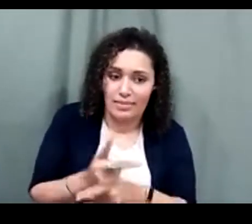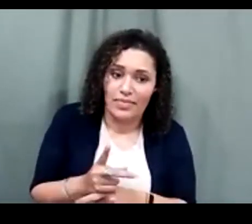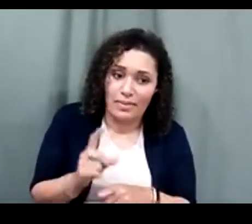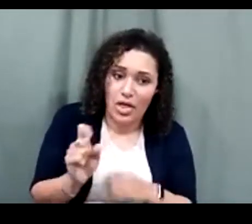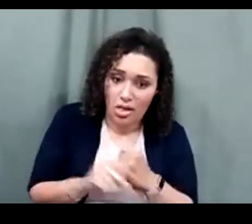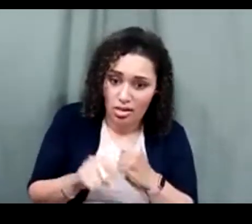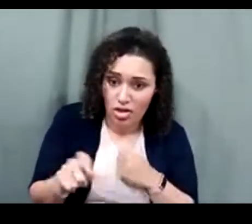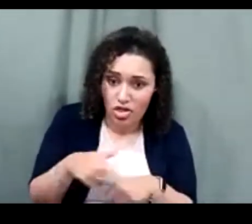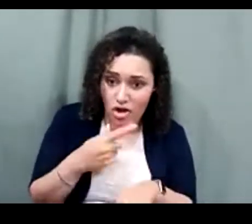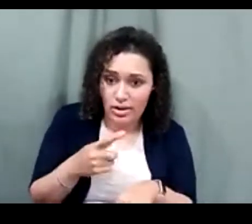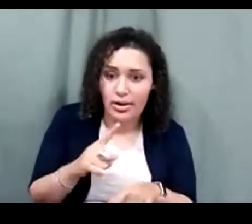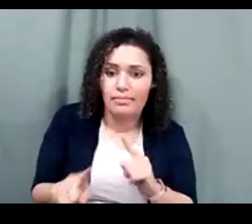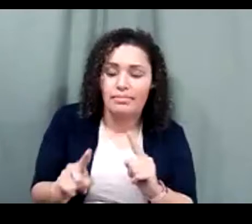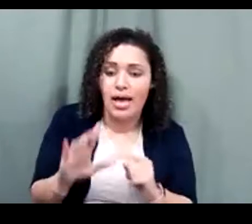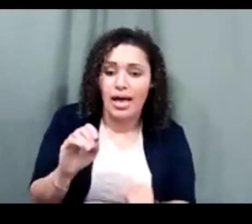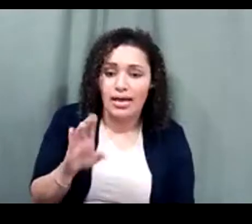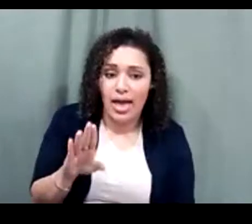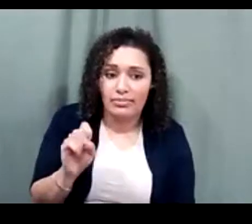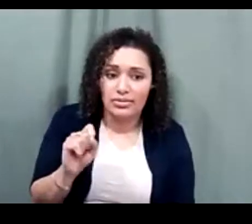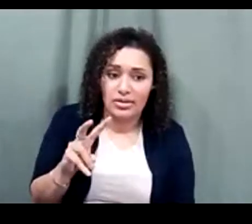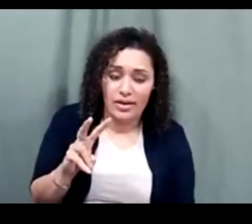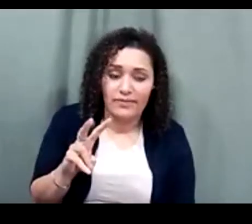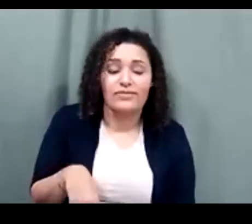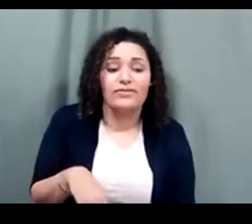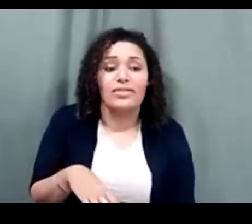the time we get to Cabernet Sauvignon and Petit Verdot, which